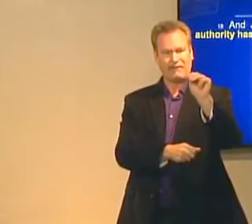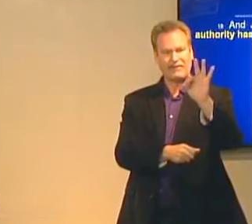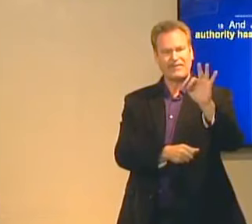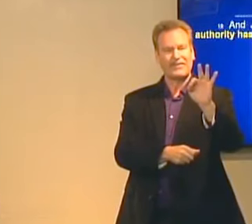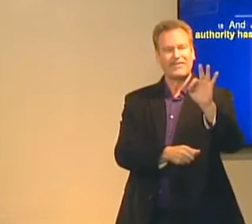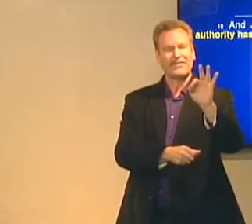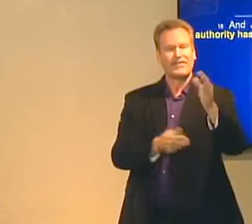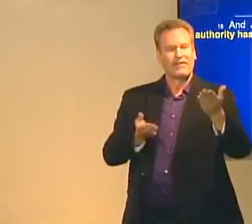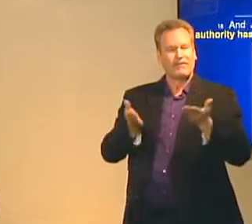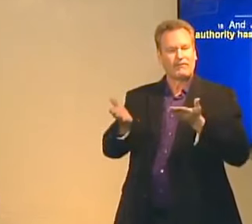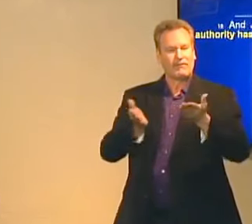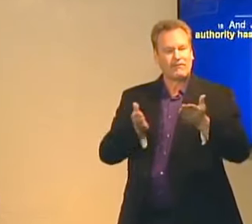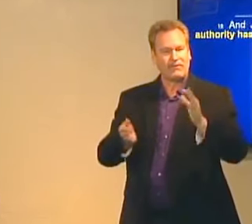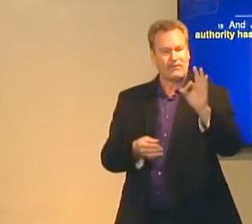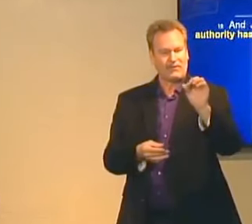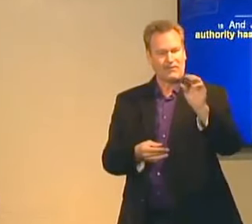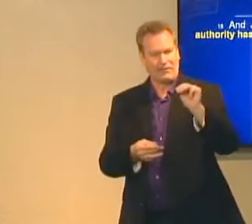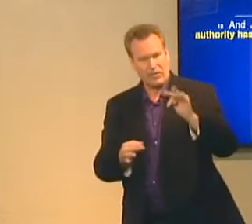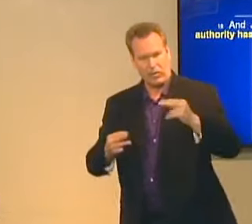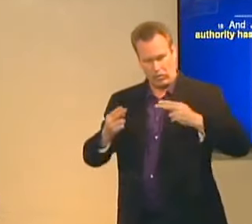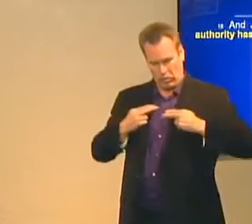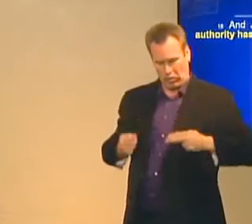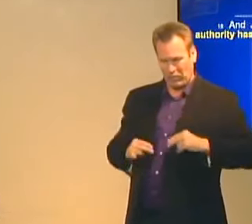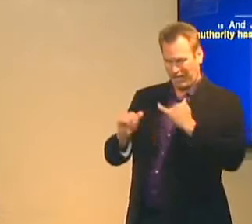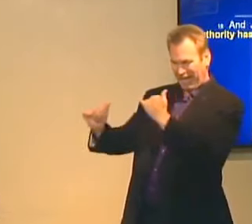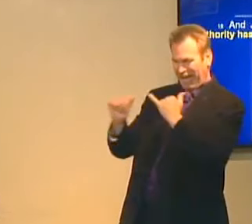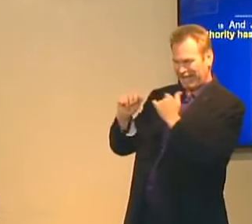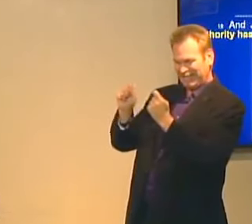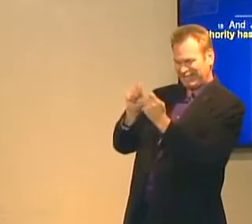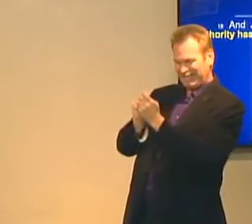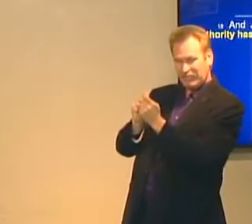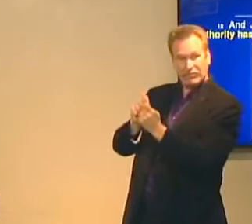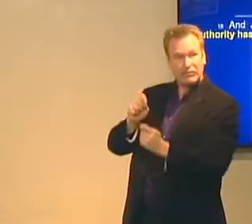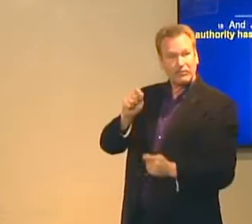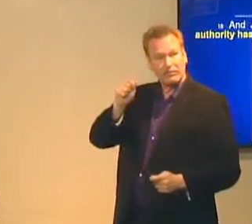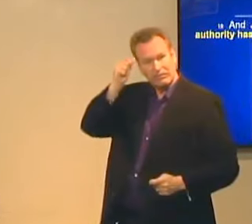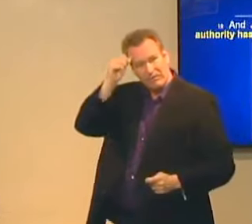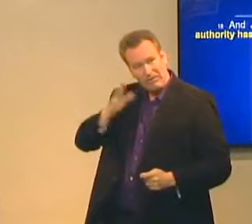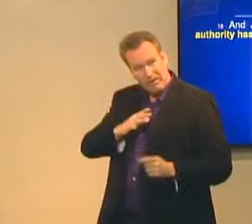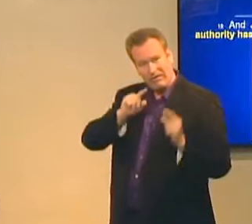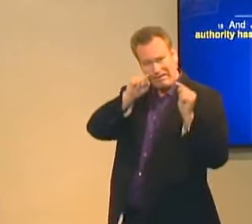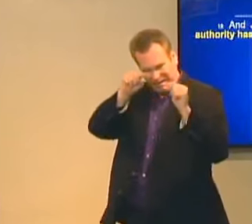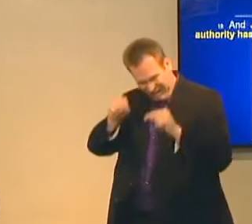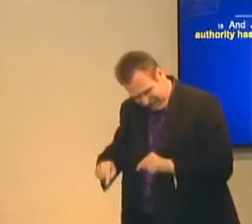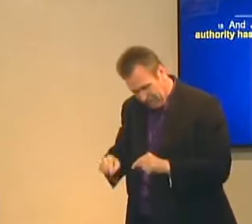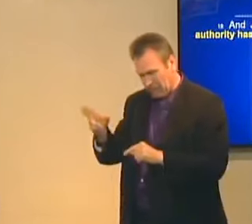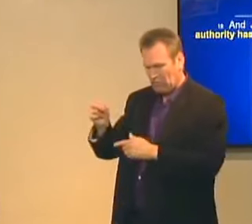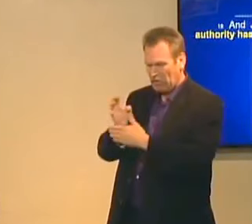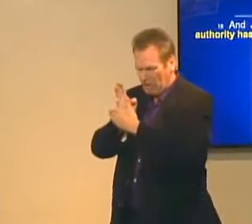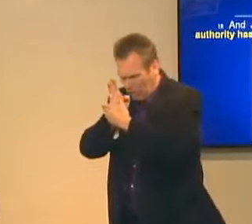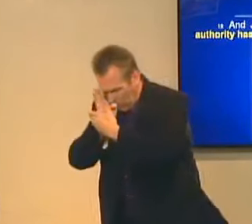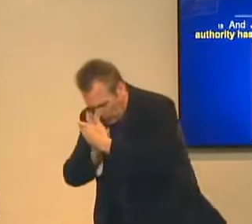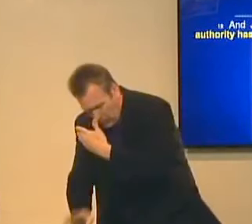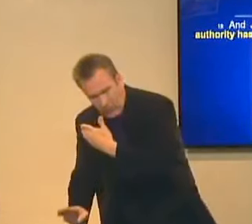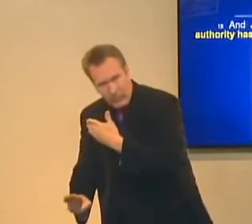Himself of no reputation. And He took on the form of a servant. He humbled Himself. He came to this earth. He became